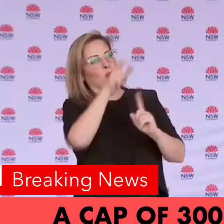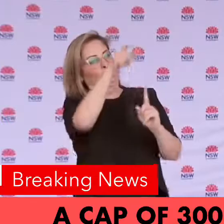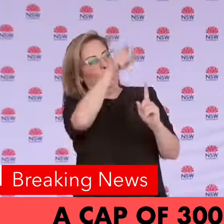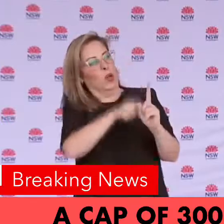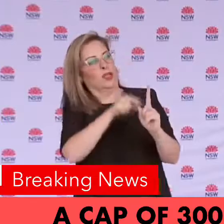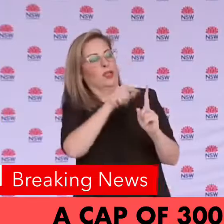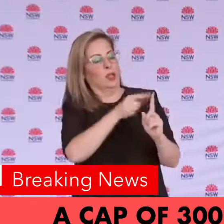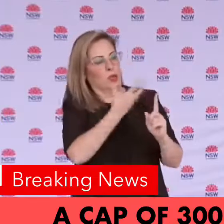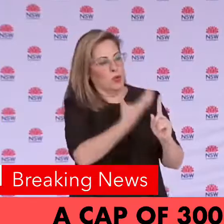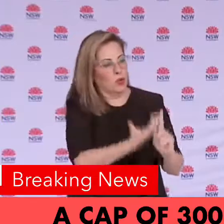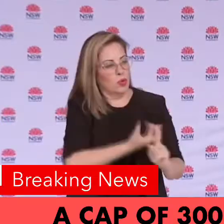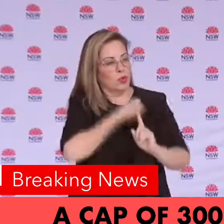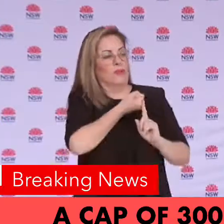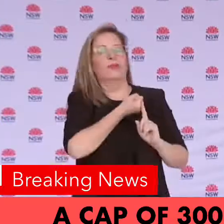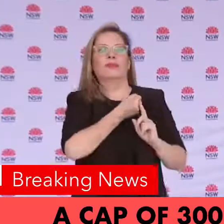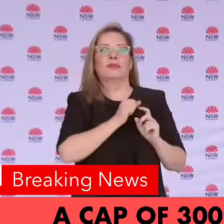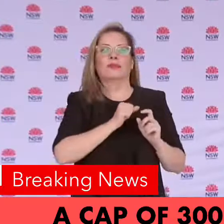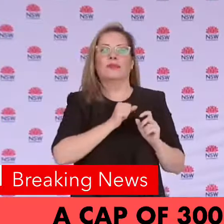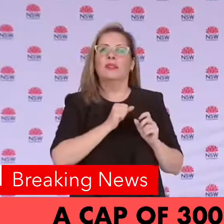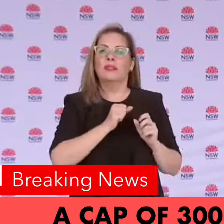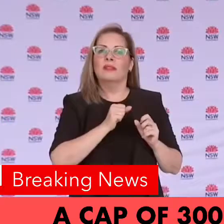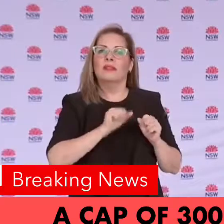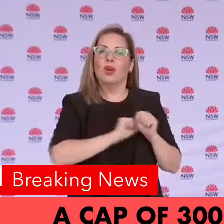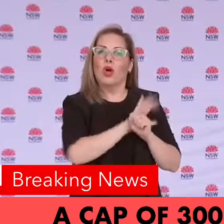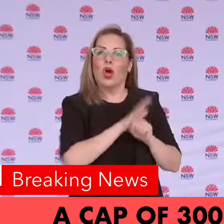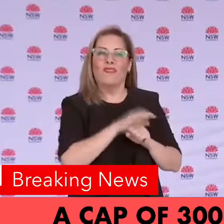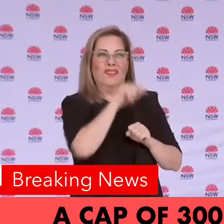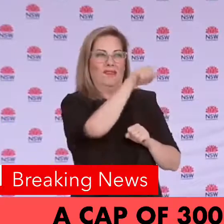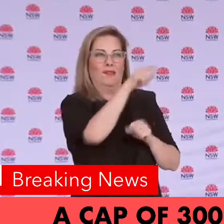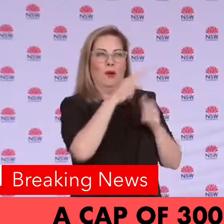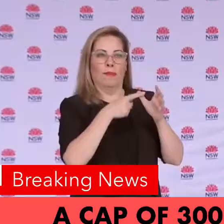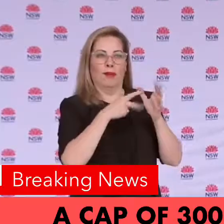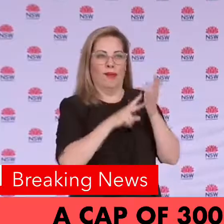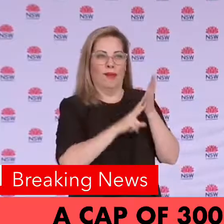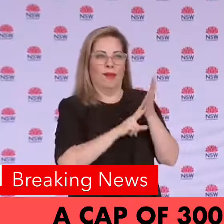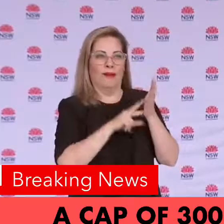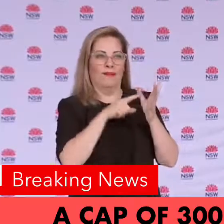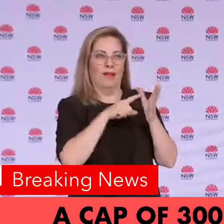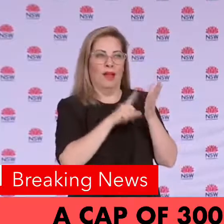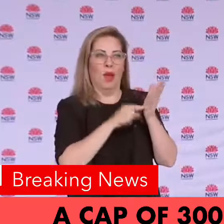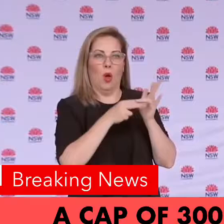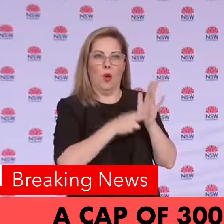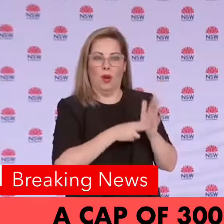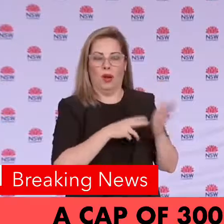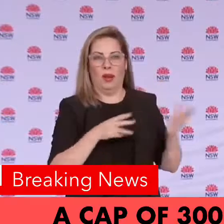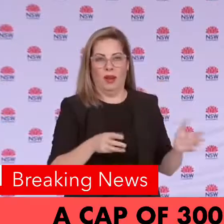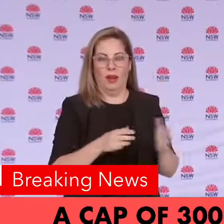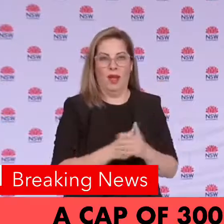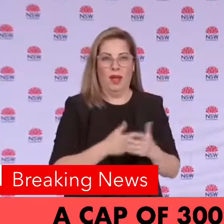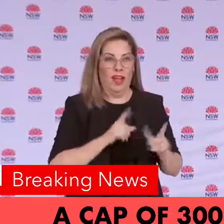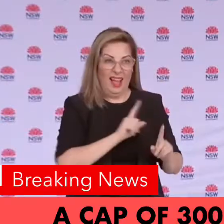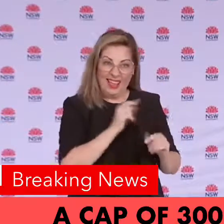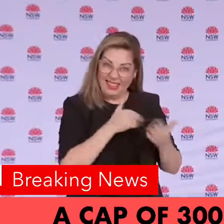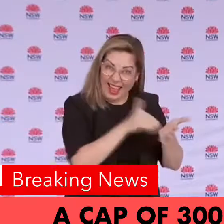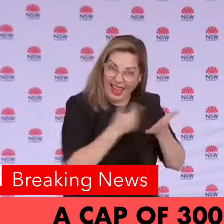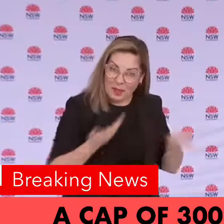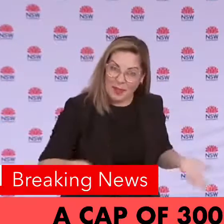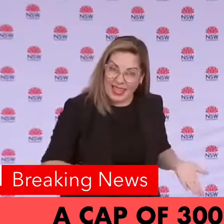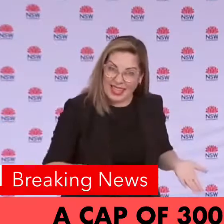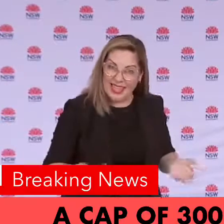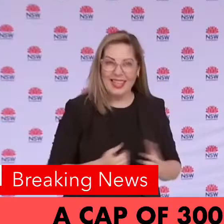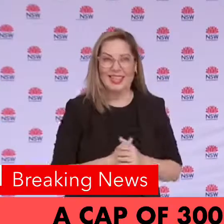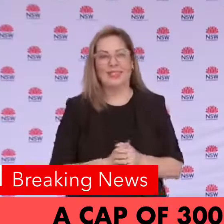I have really. I think it's great that there's so much enthusiasm in terms of